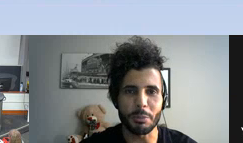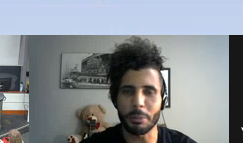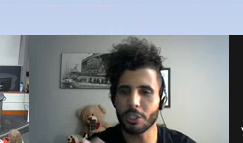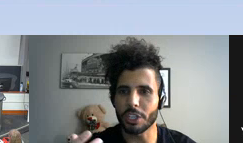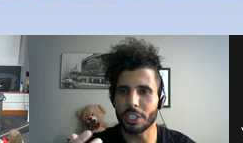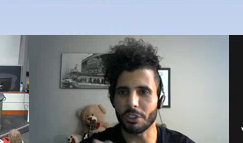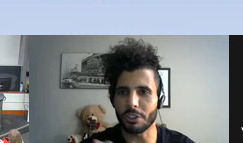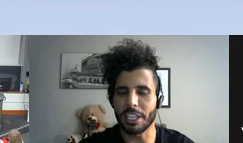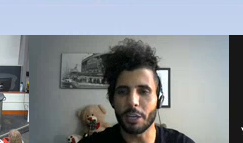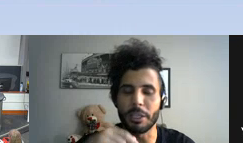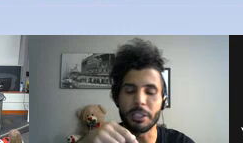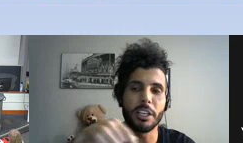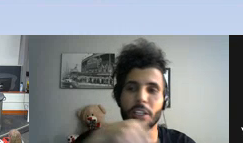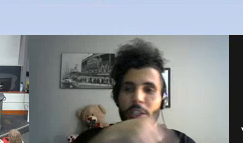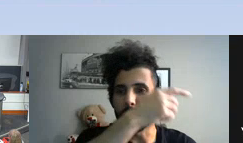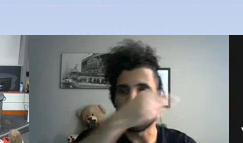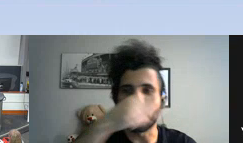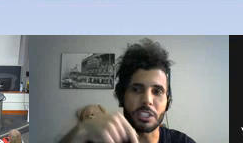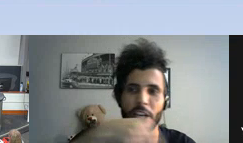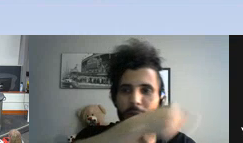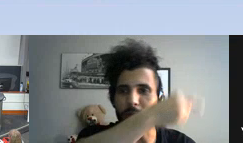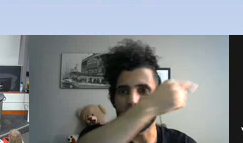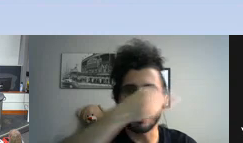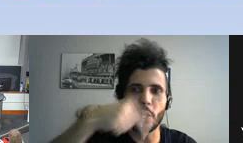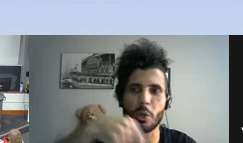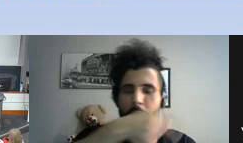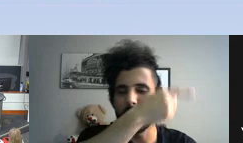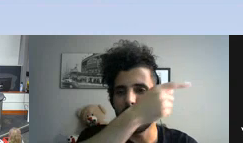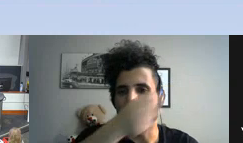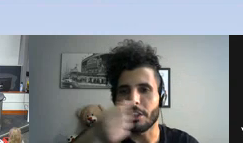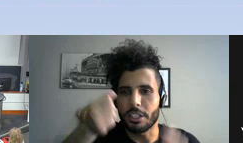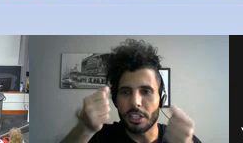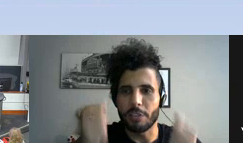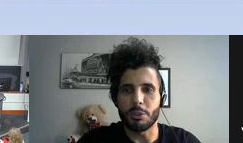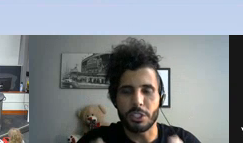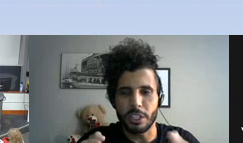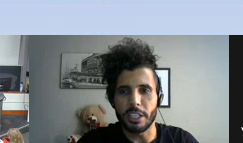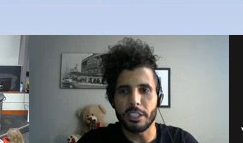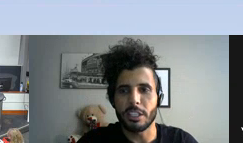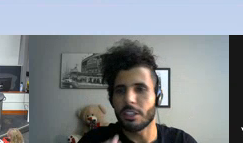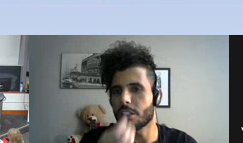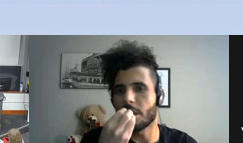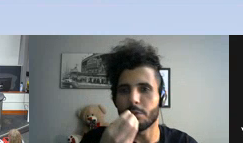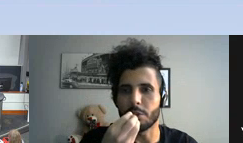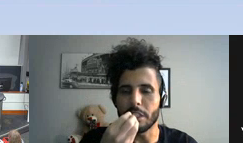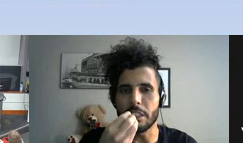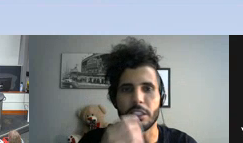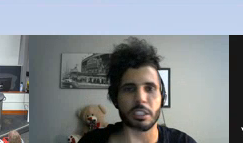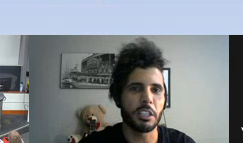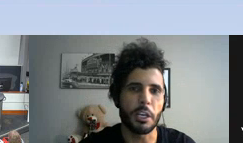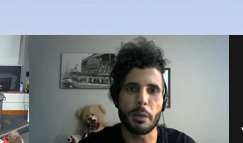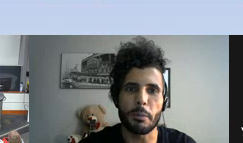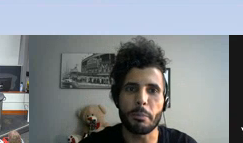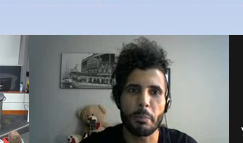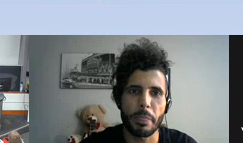see my picture actually right now, but we use this sign for go, and this sign for sit, and this sign for eat.